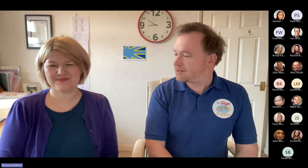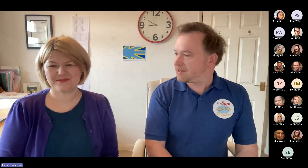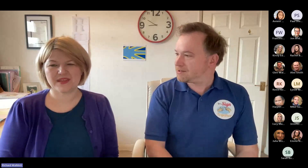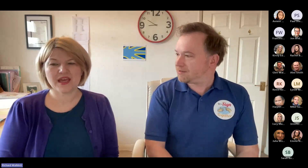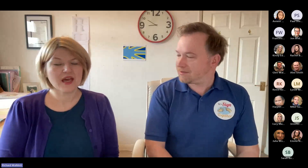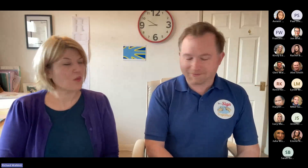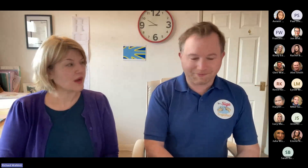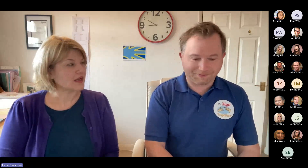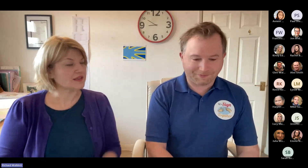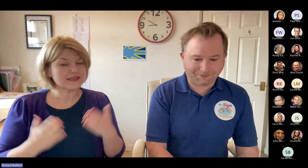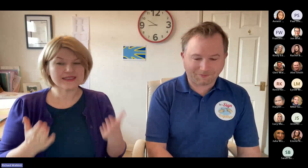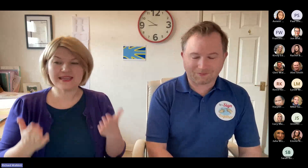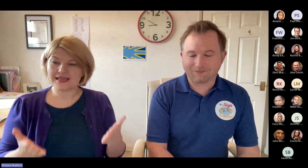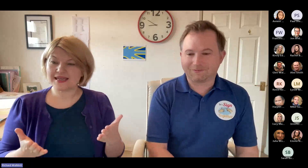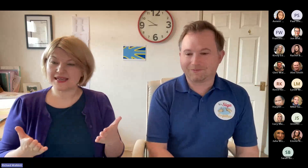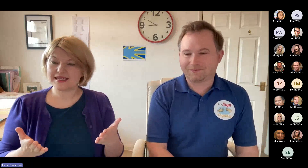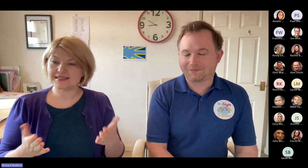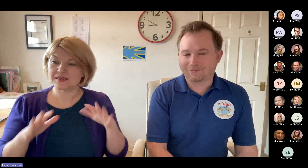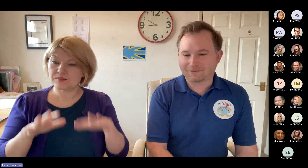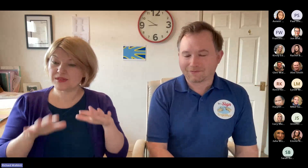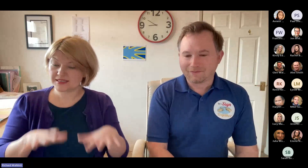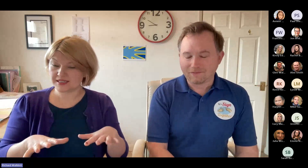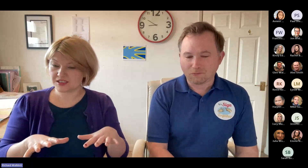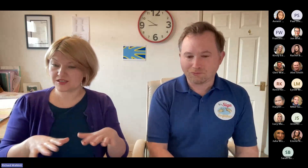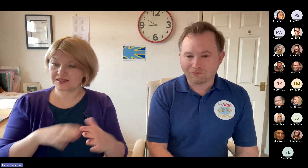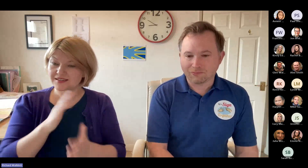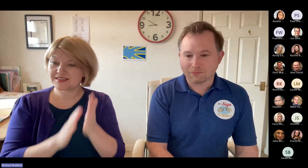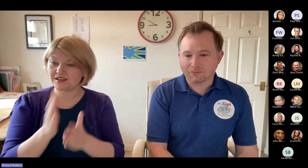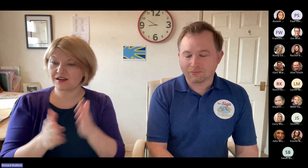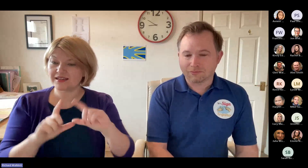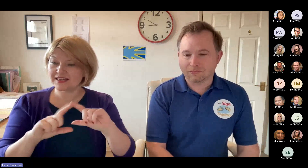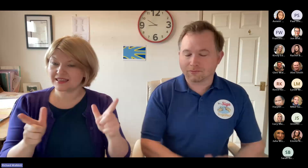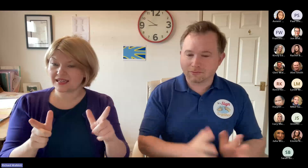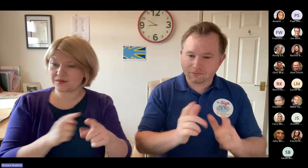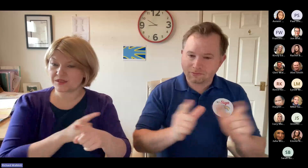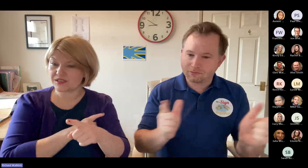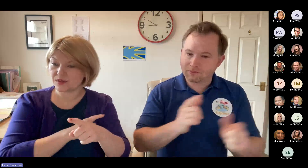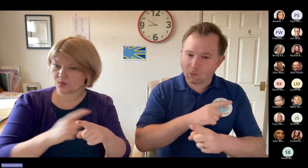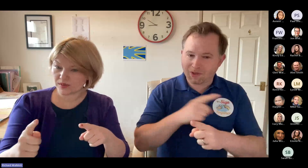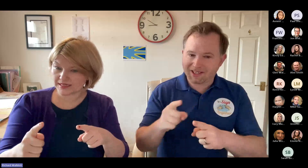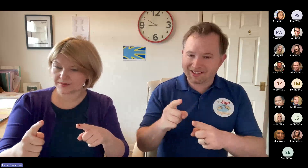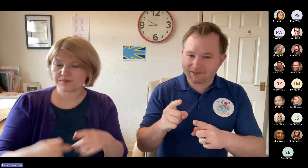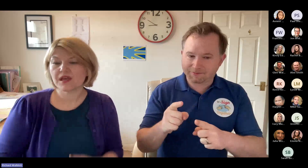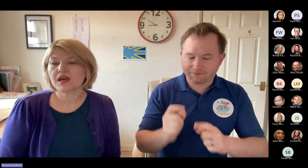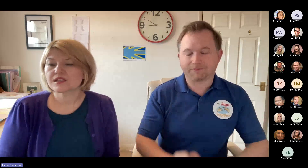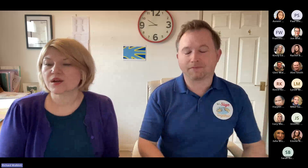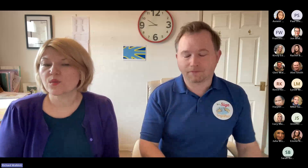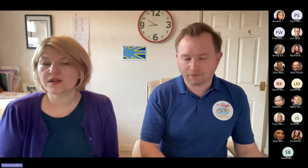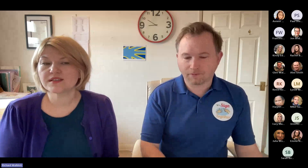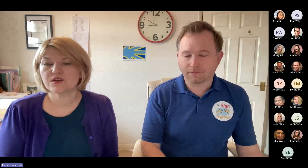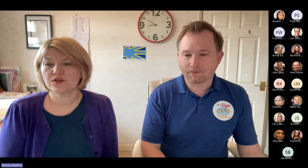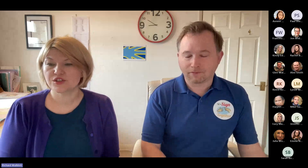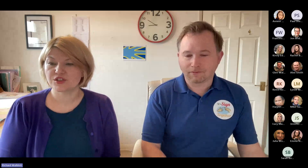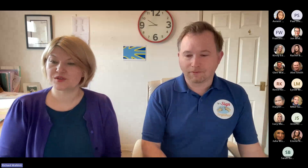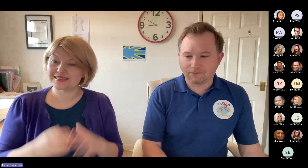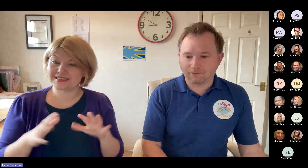today? Well, today is British Sign Language Week. So we're going to talk to you